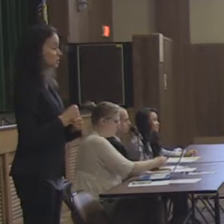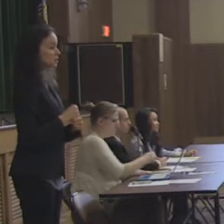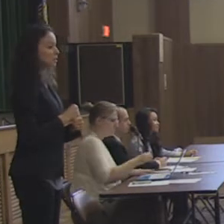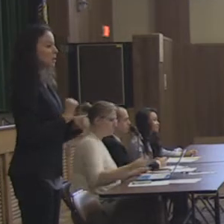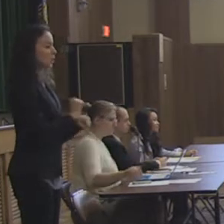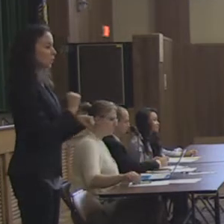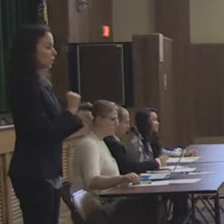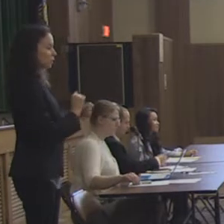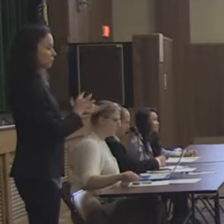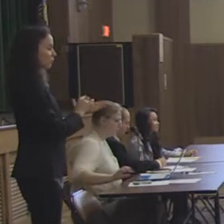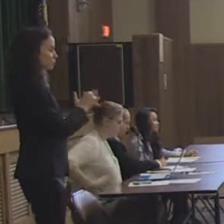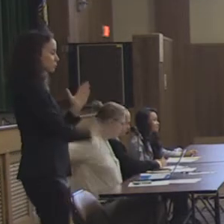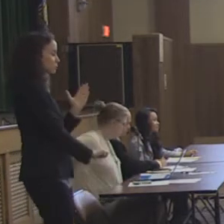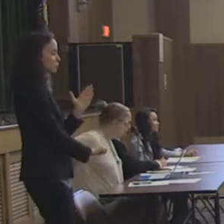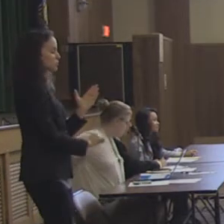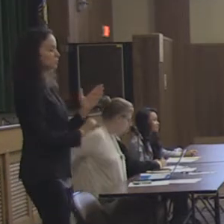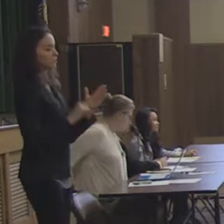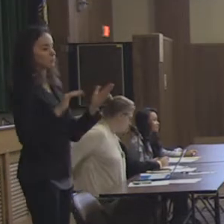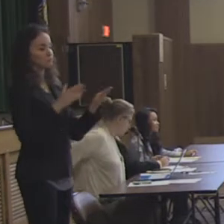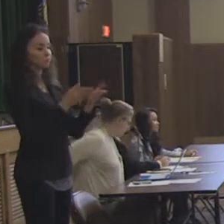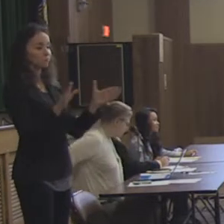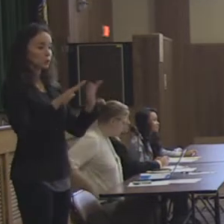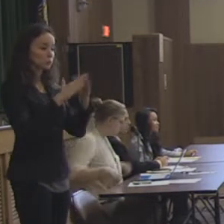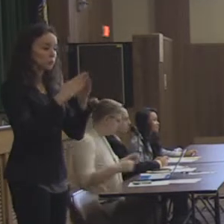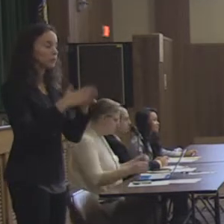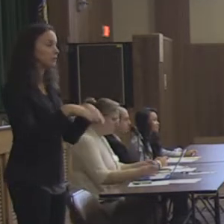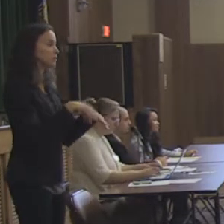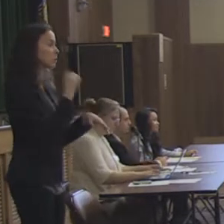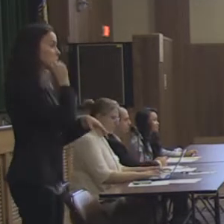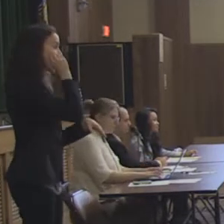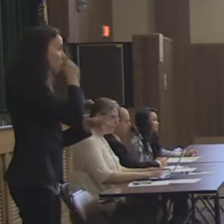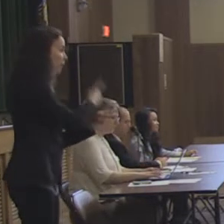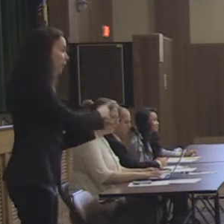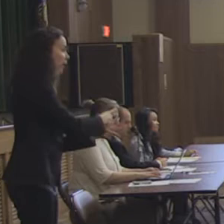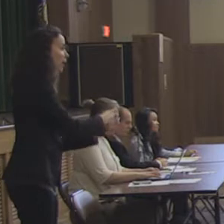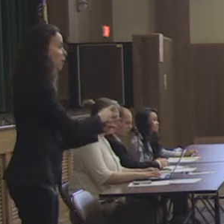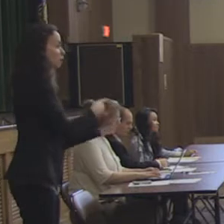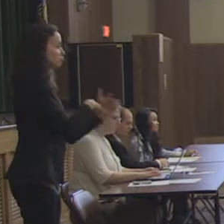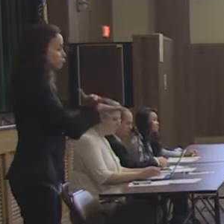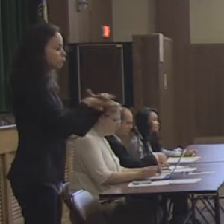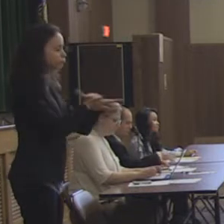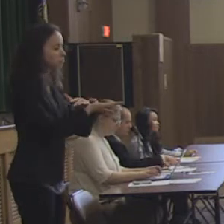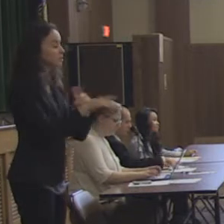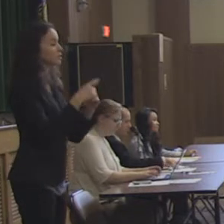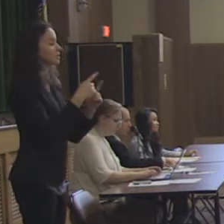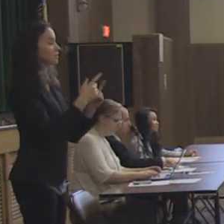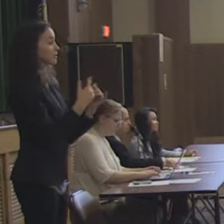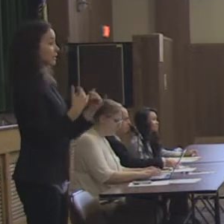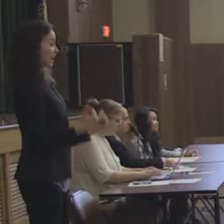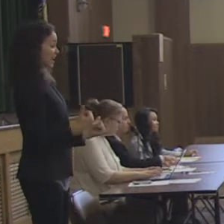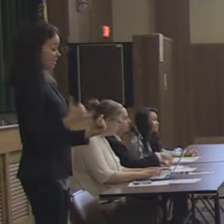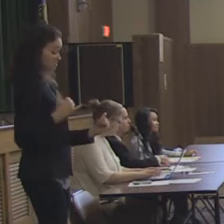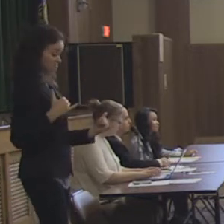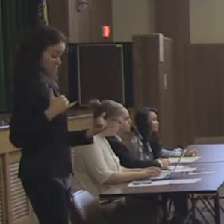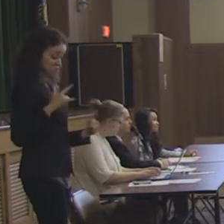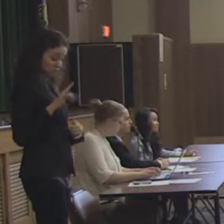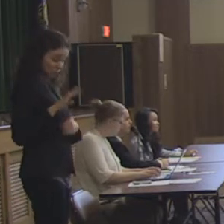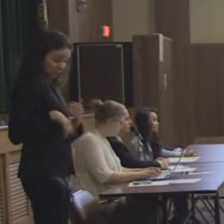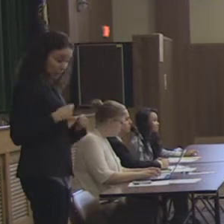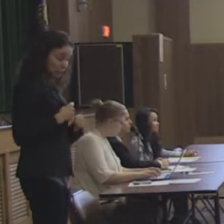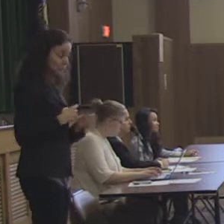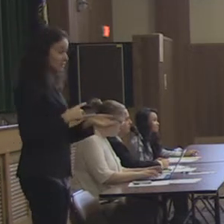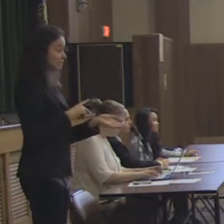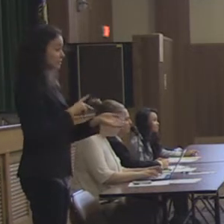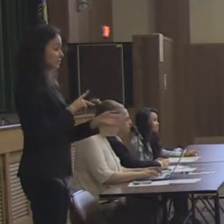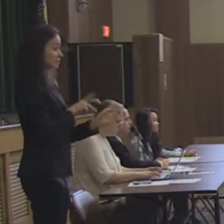med-surg. I worked in the community, some home care, and then I ended up as a psychiatric nurse for the last 24 years in